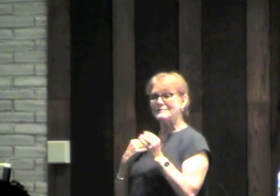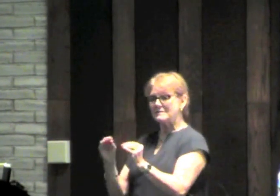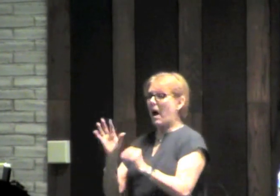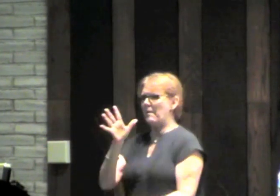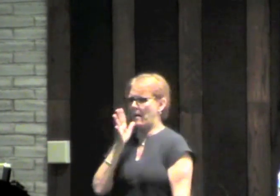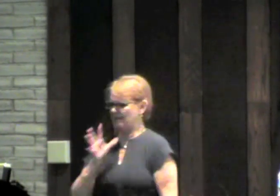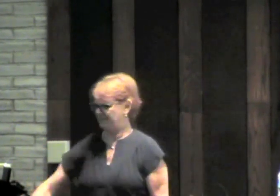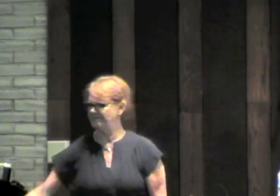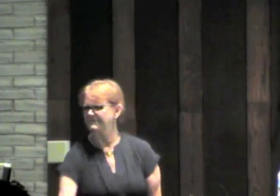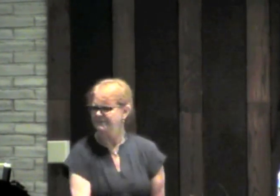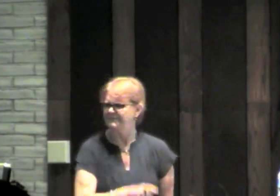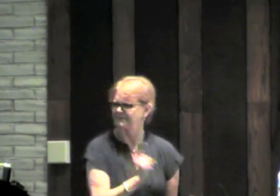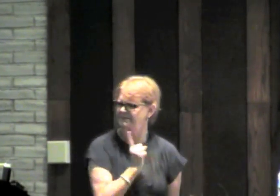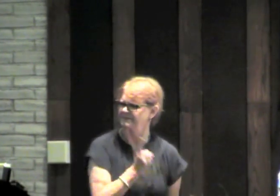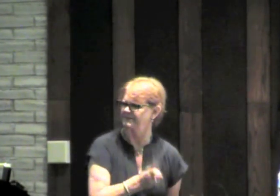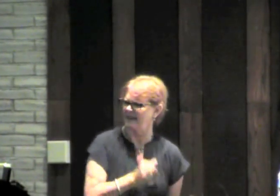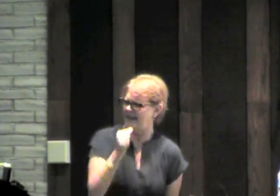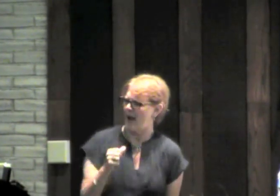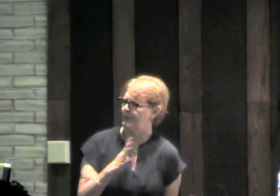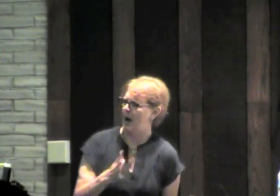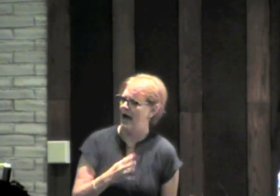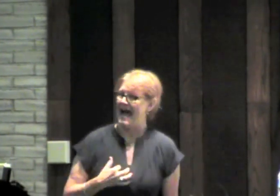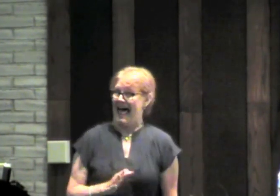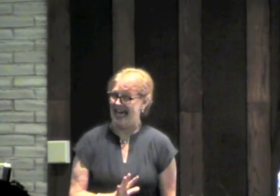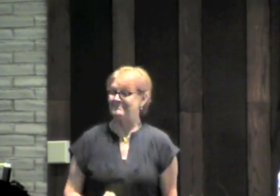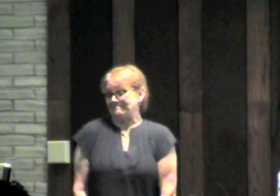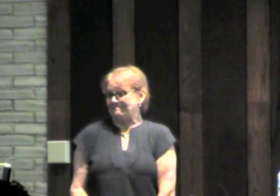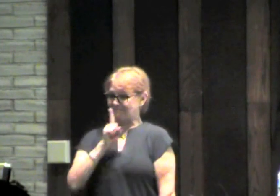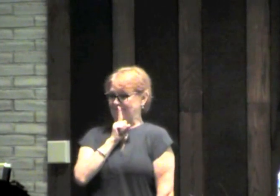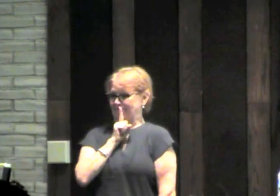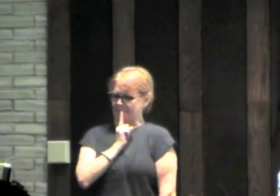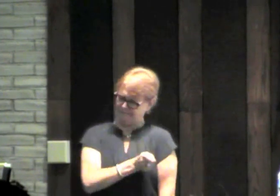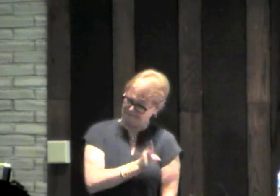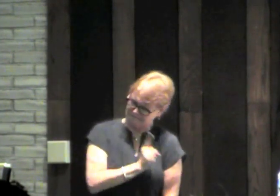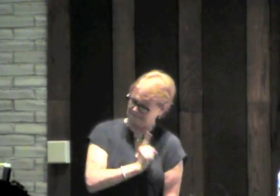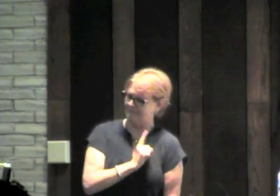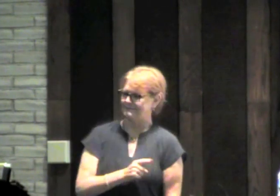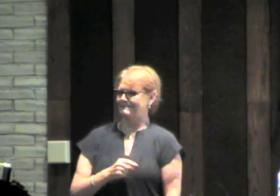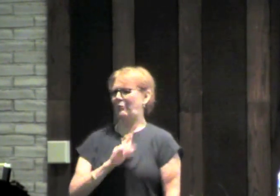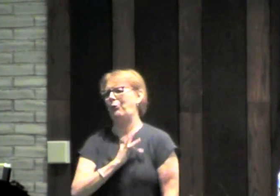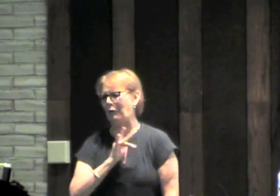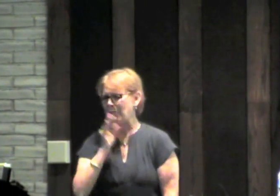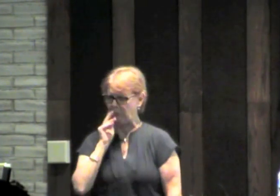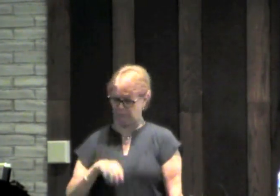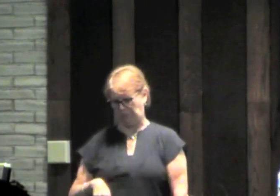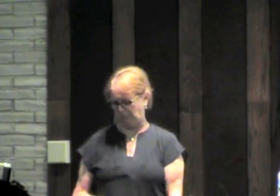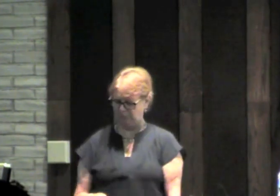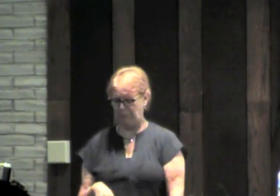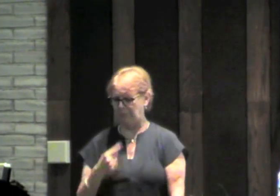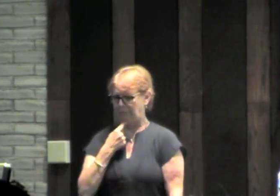he took a picture of me. And his mom took it and scolded him and told him he was not polite. So I couldn't interfere, but I felt